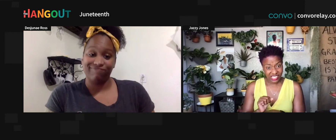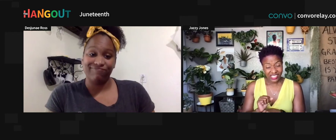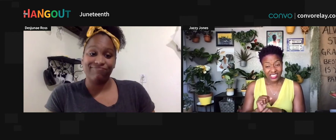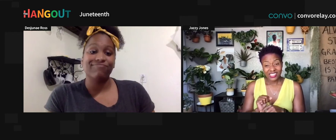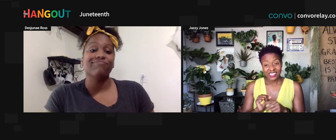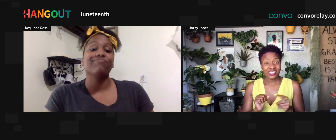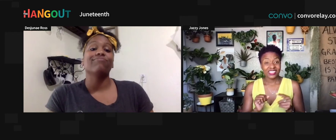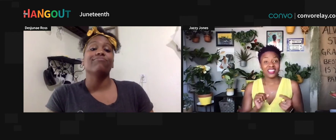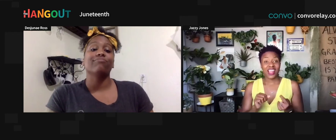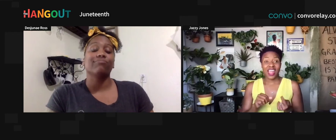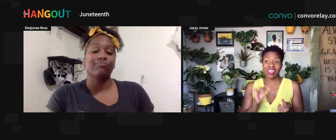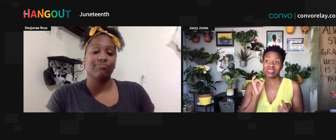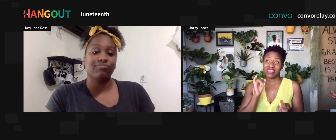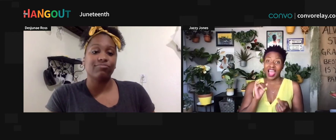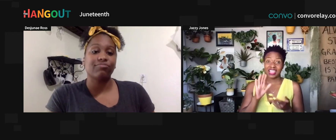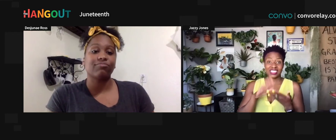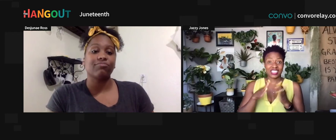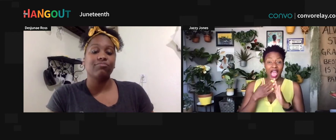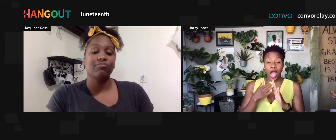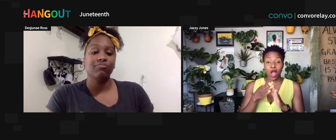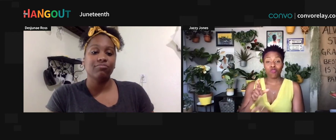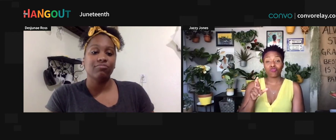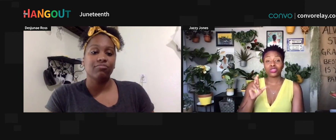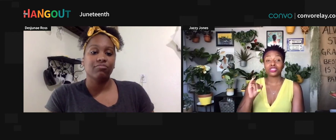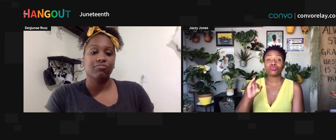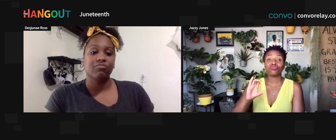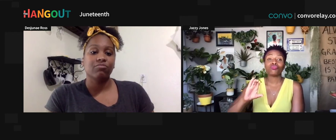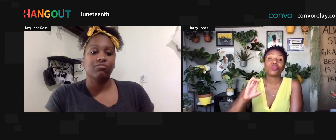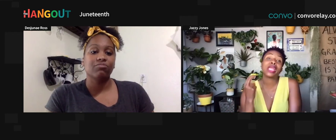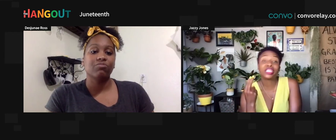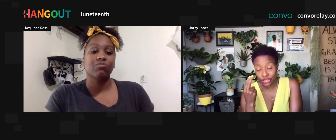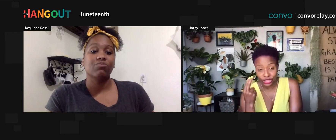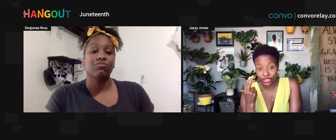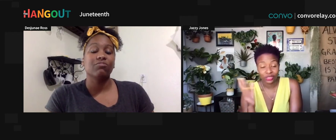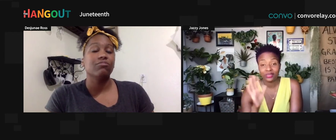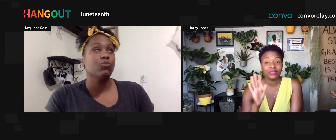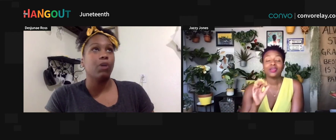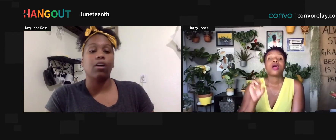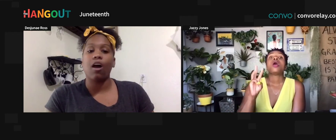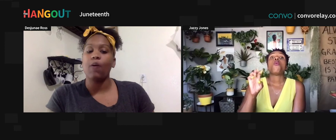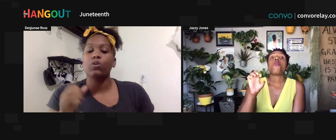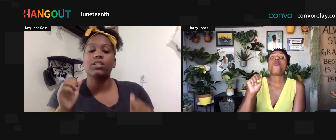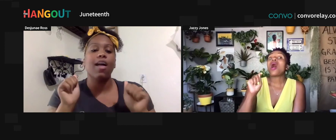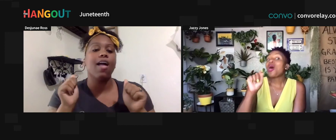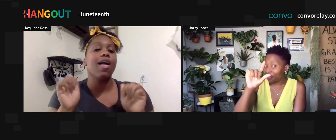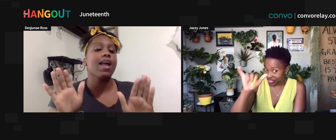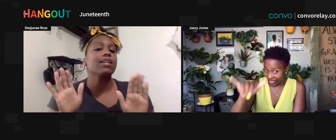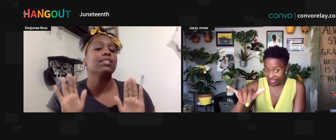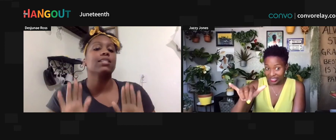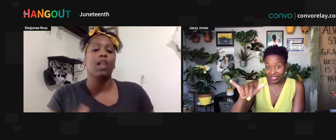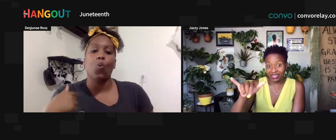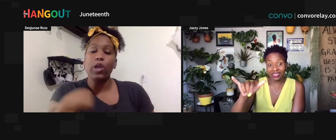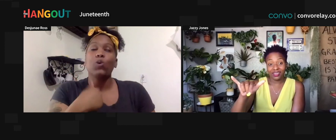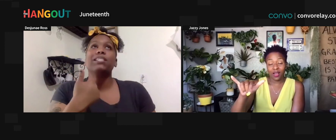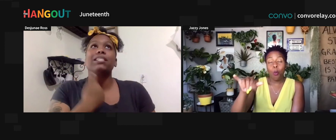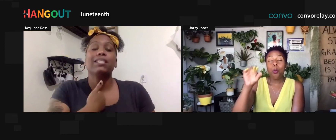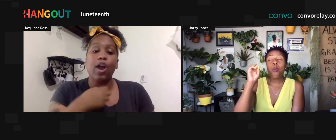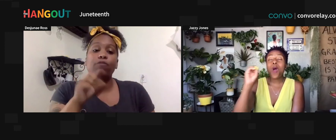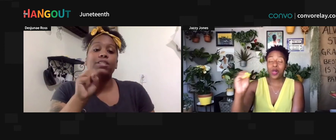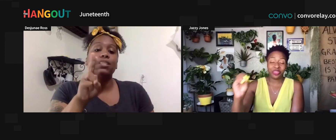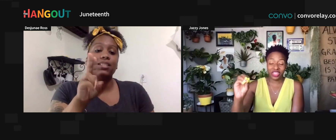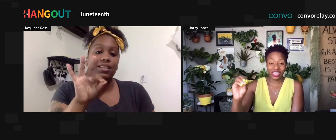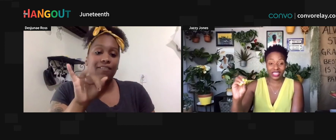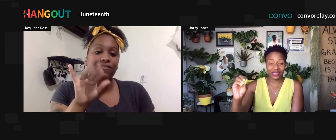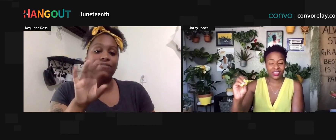Tulsa. Yep, and a riot started and was burned down in 2 days. Now, this area was called the